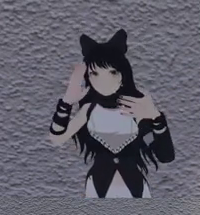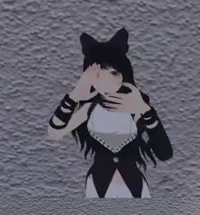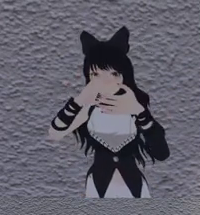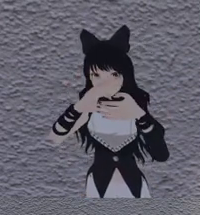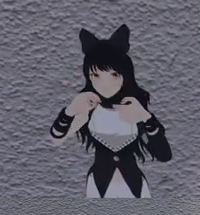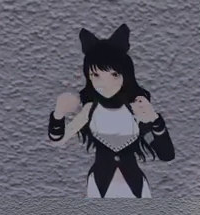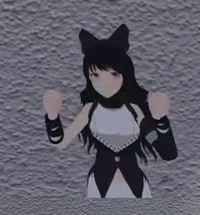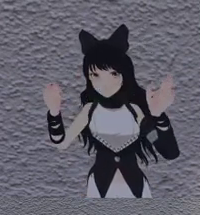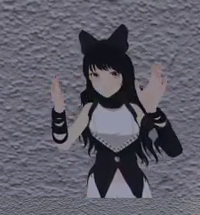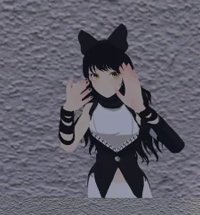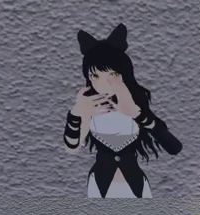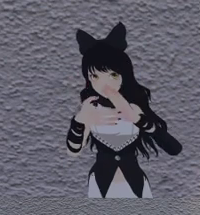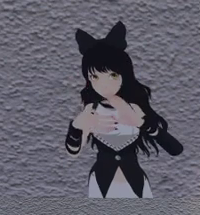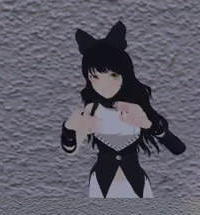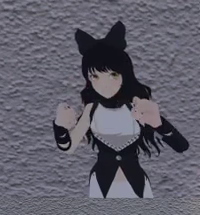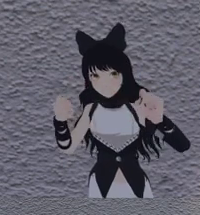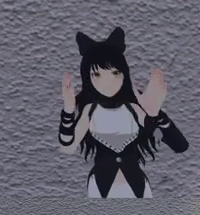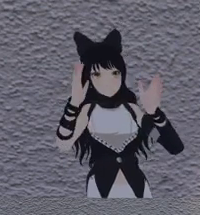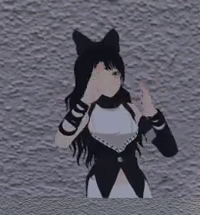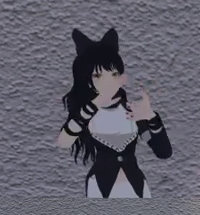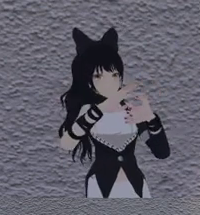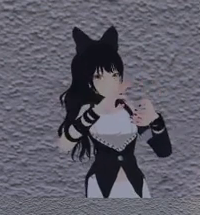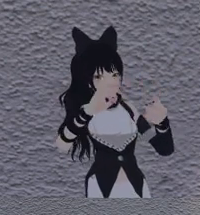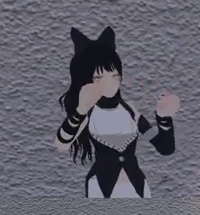Now, what's a sign? Story.